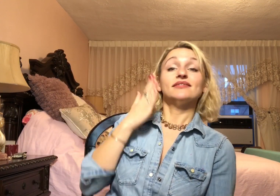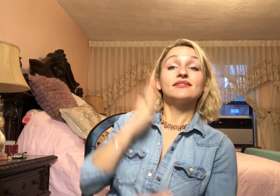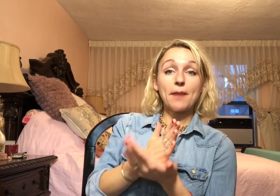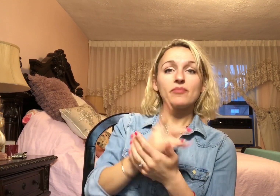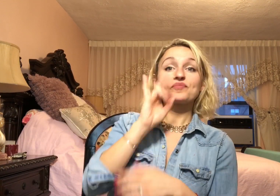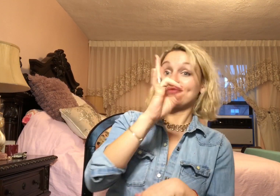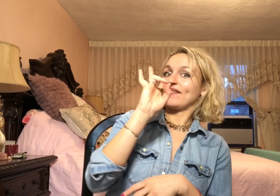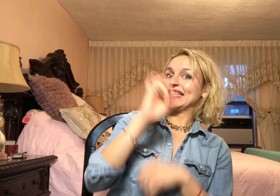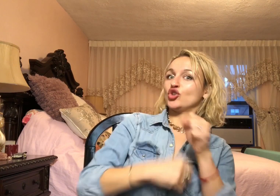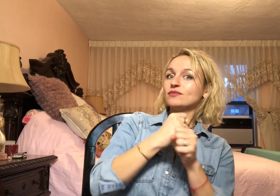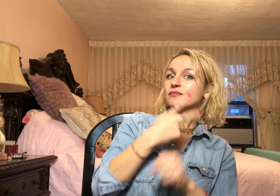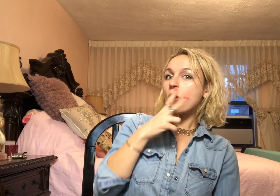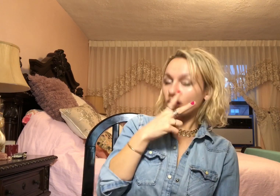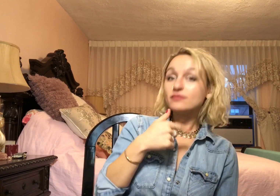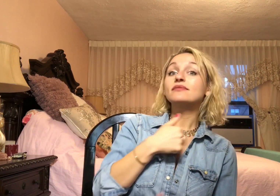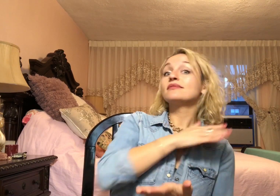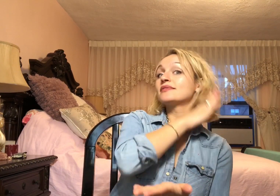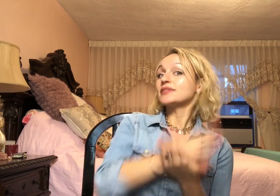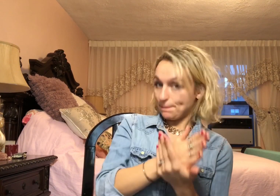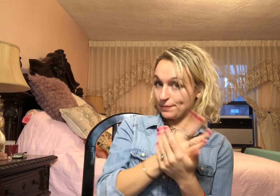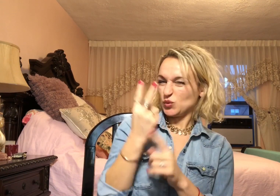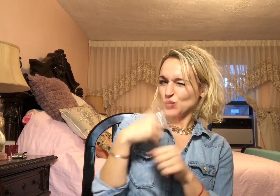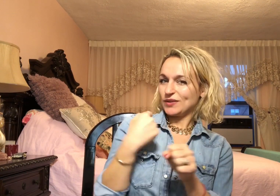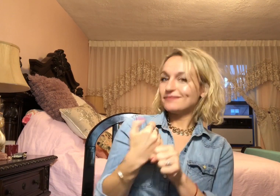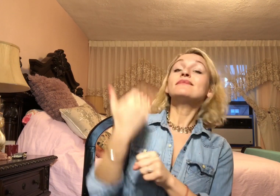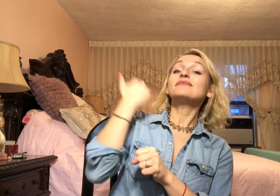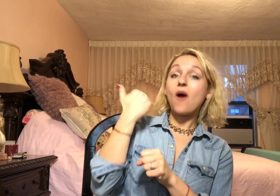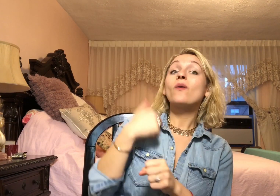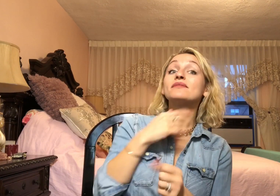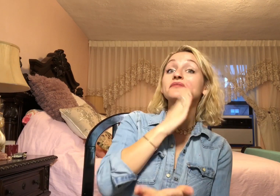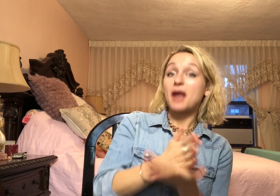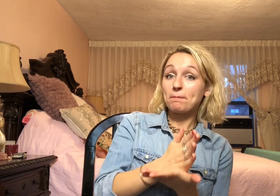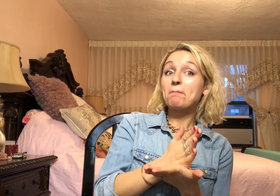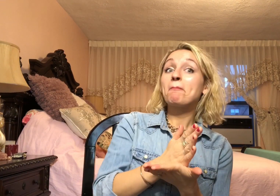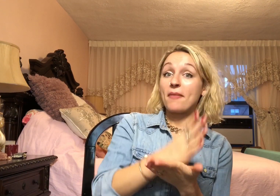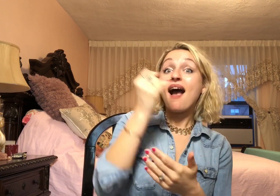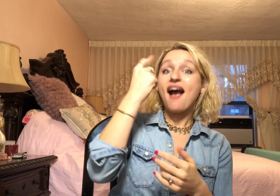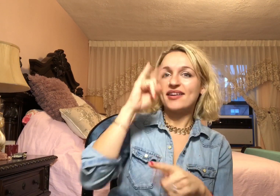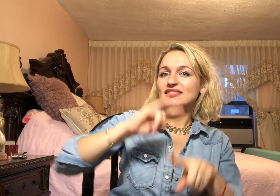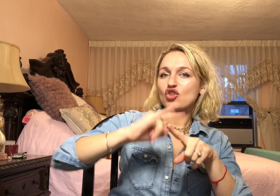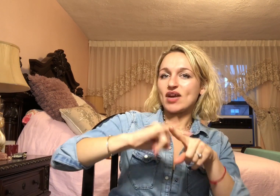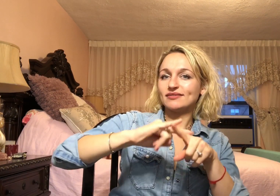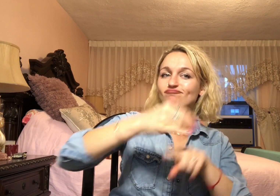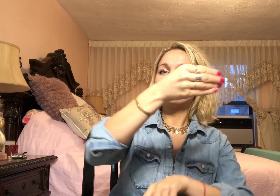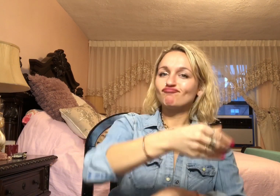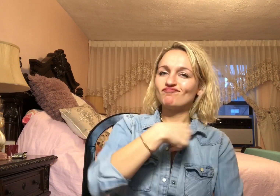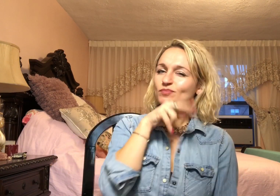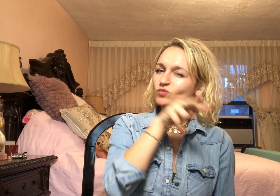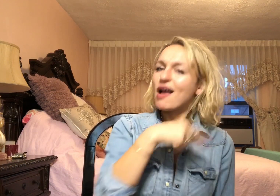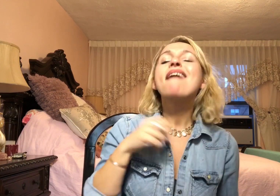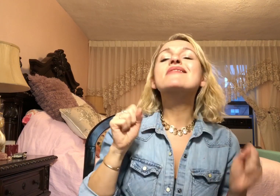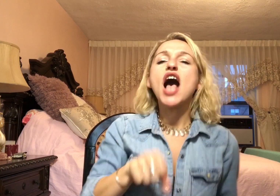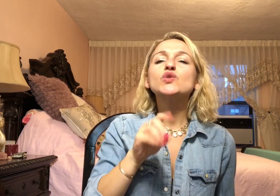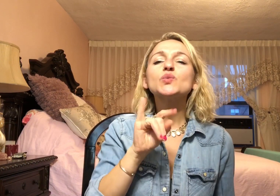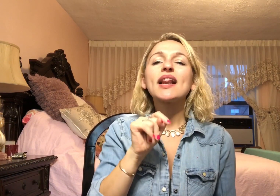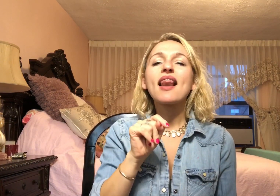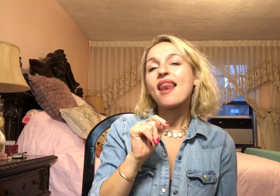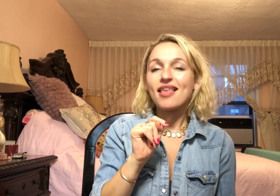used to be a smoker for 7 years. I quit 2 years ago. I left a carton of cigarettes with me during my quitting process